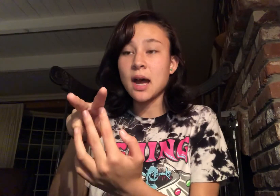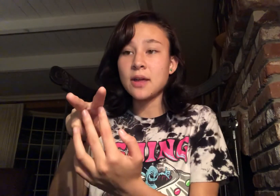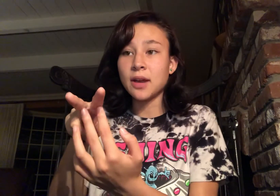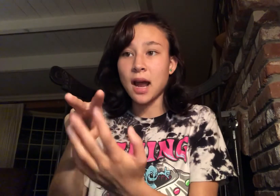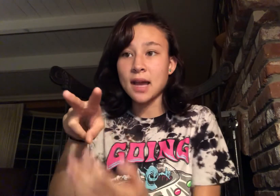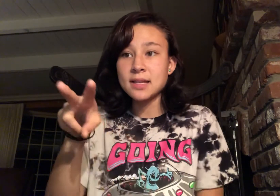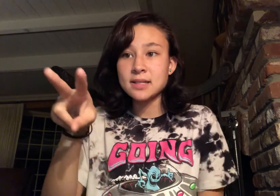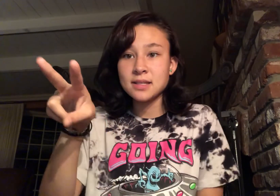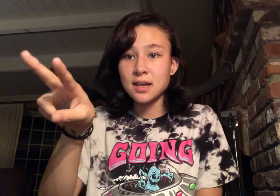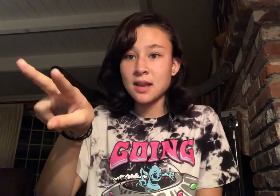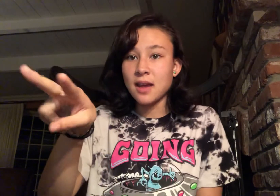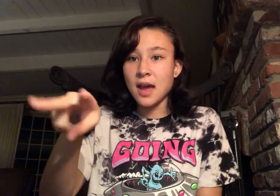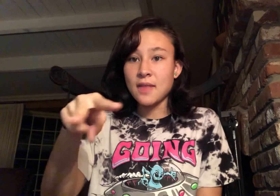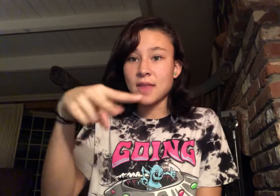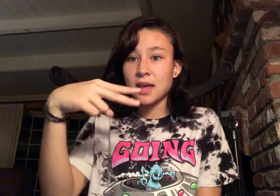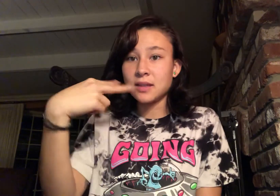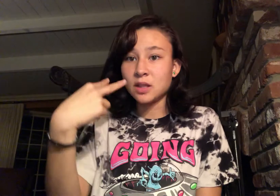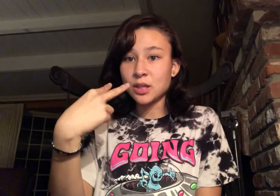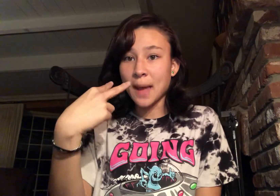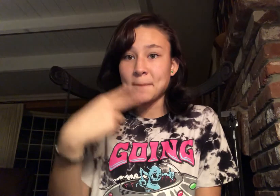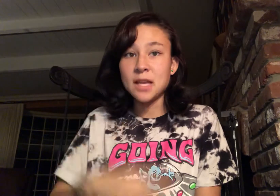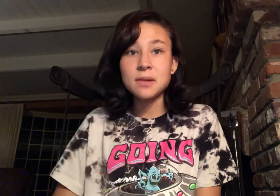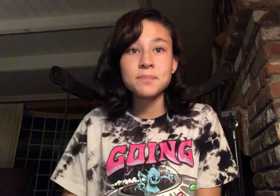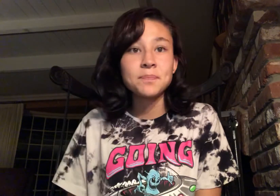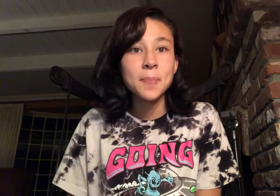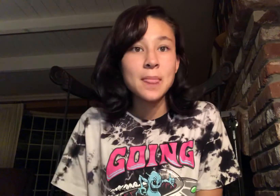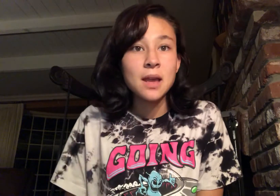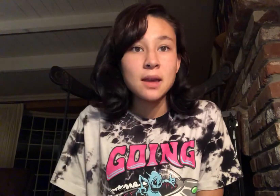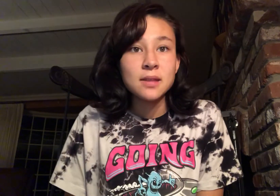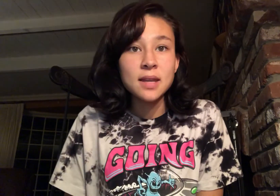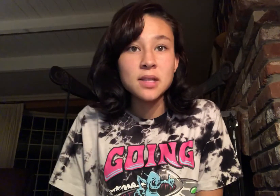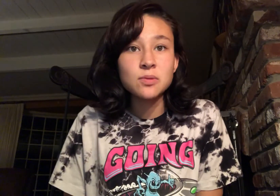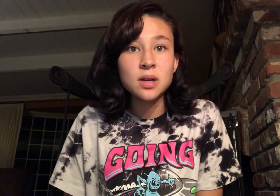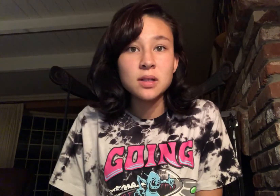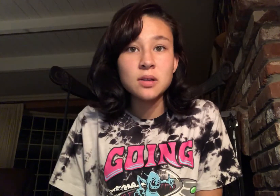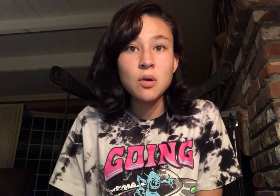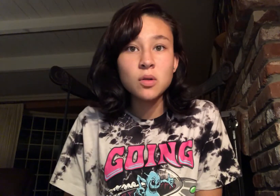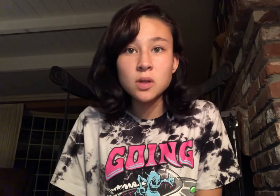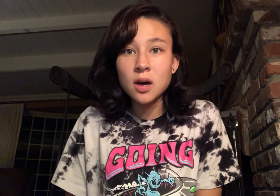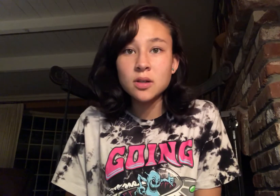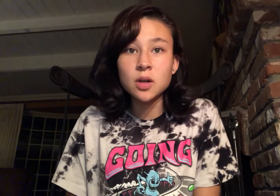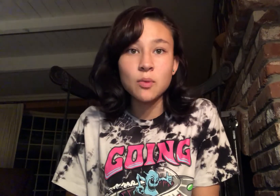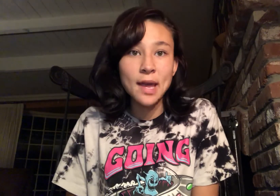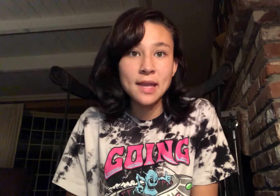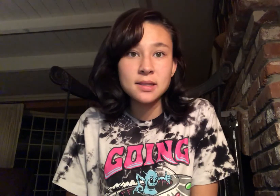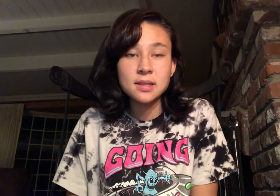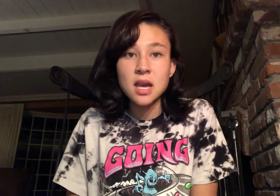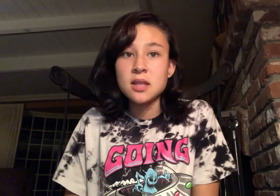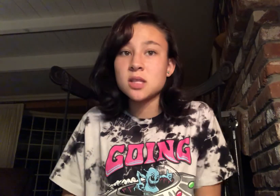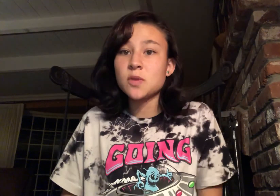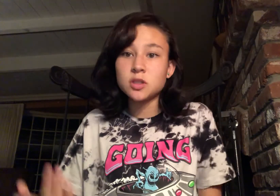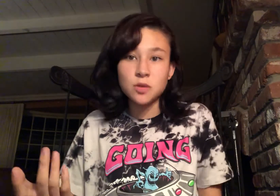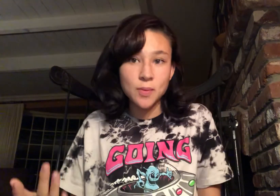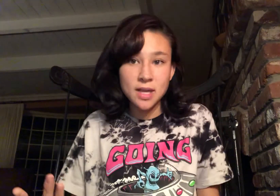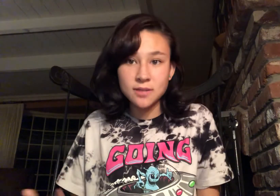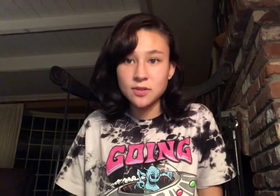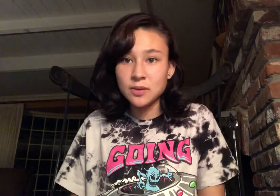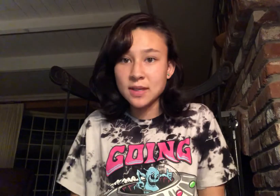their eyes, and then look at me. The next one, hold on or wait. There's multiple ways of doing